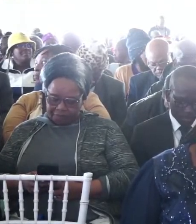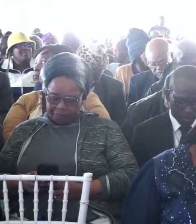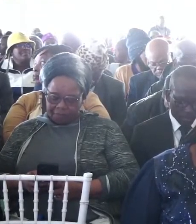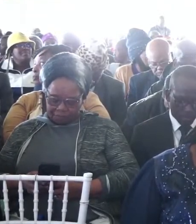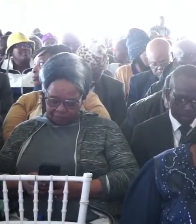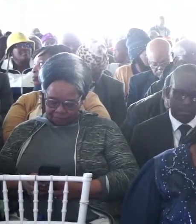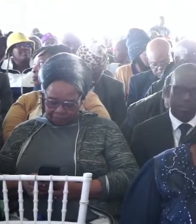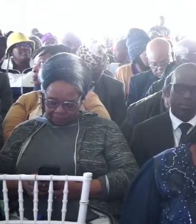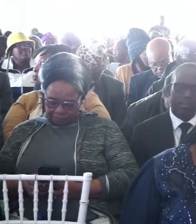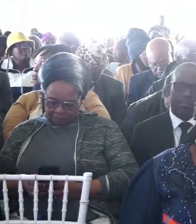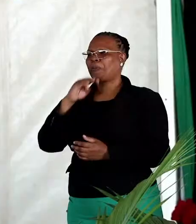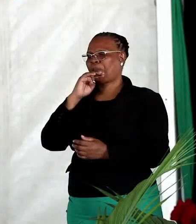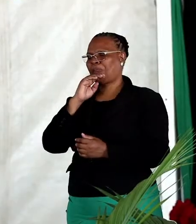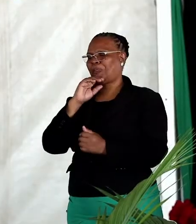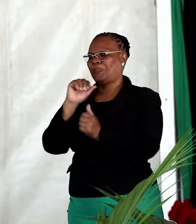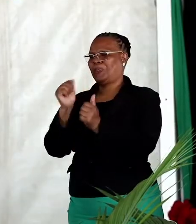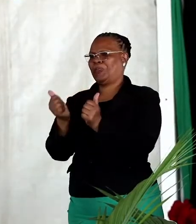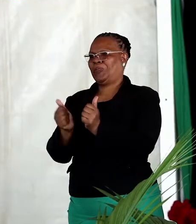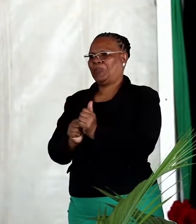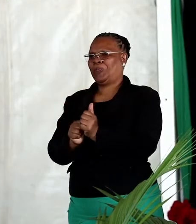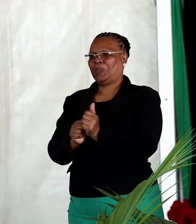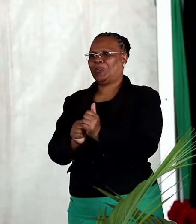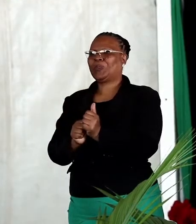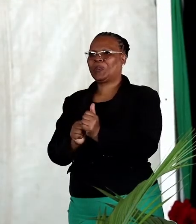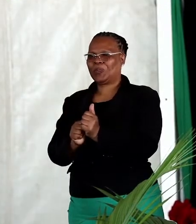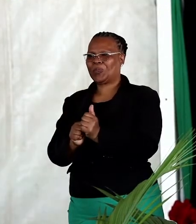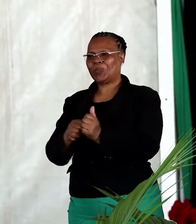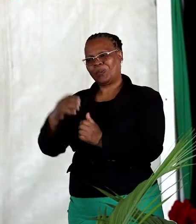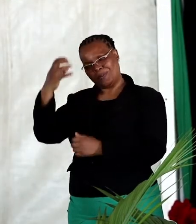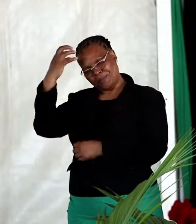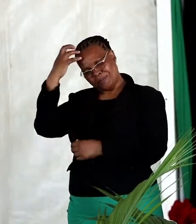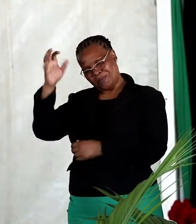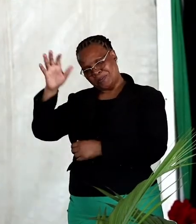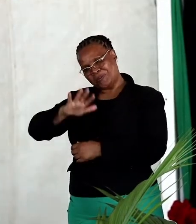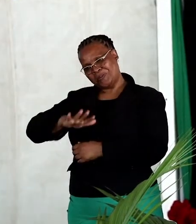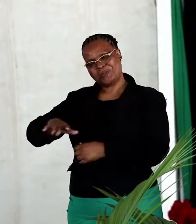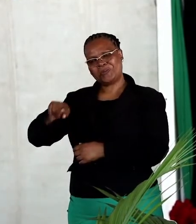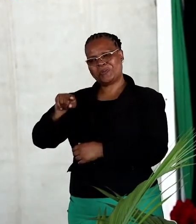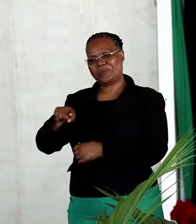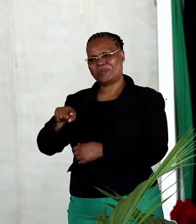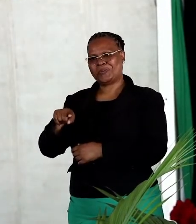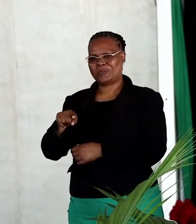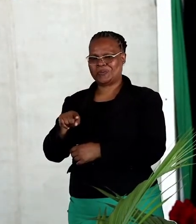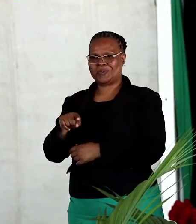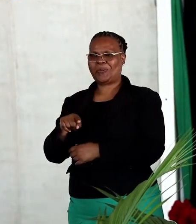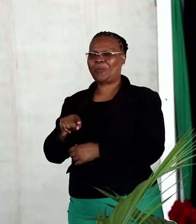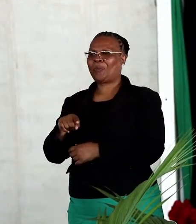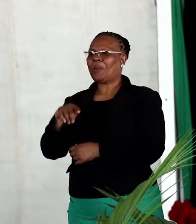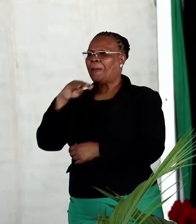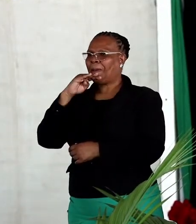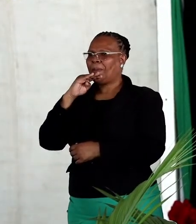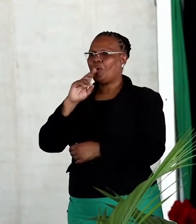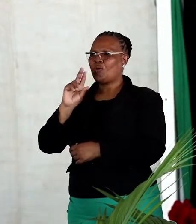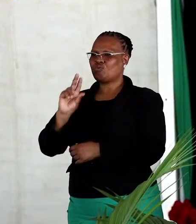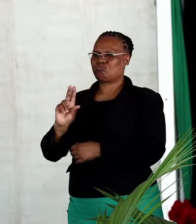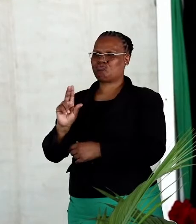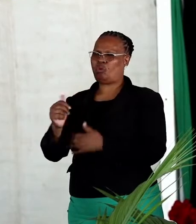Sibe nosekela sihlalo wendlu yenkosi kweliphondo uMthembo Mabela